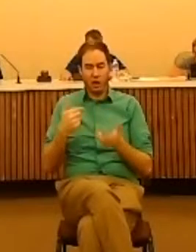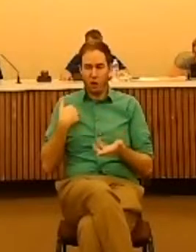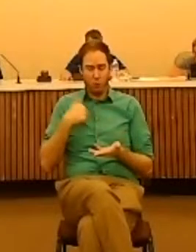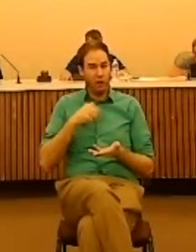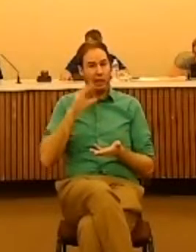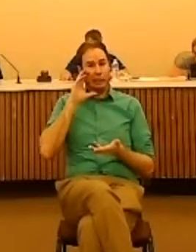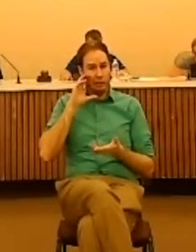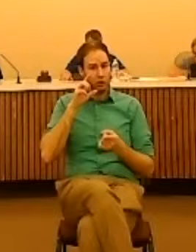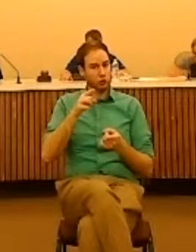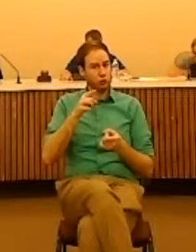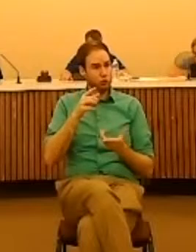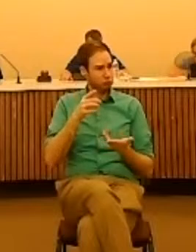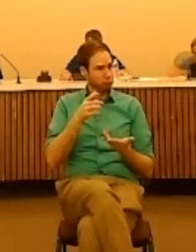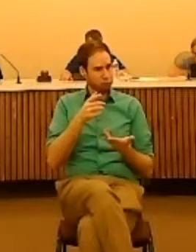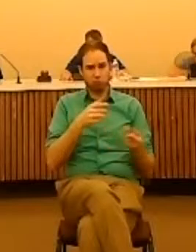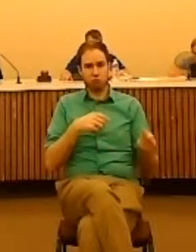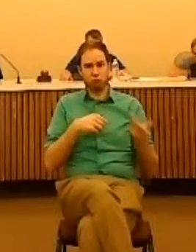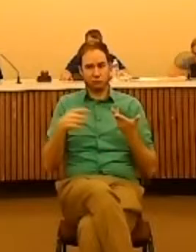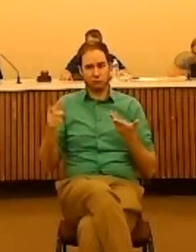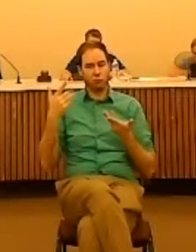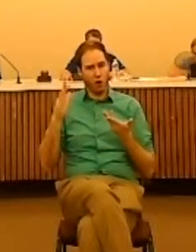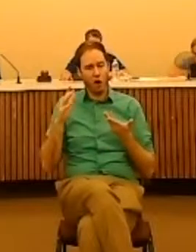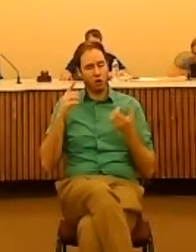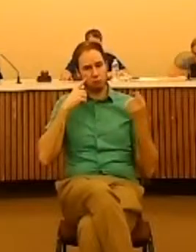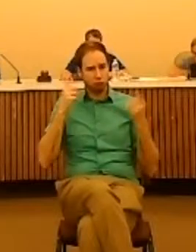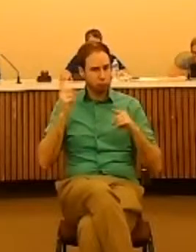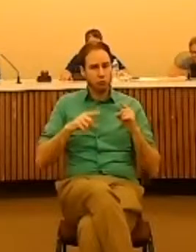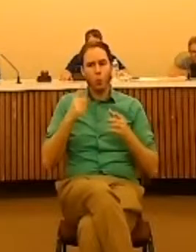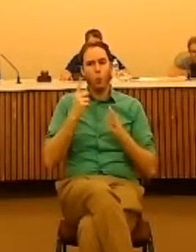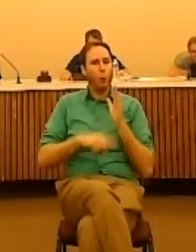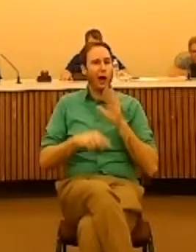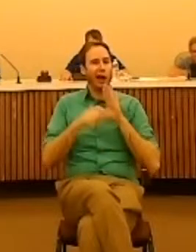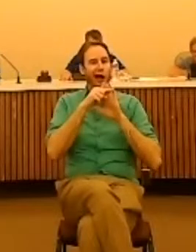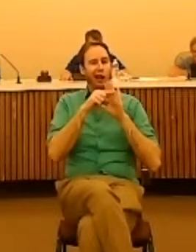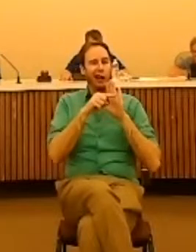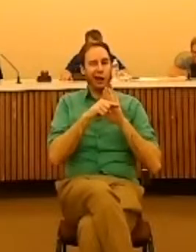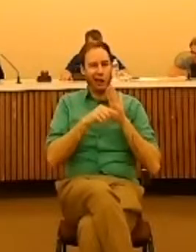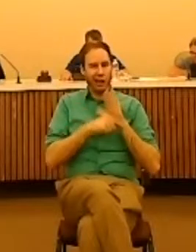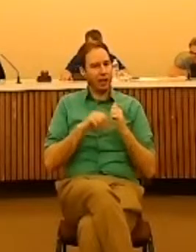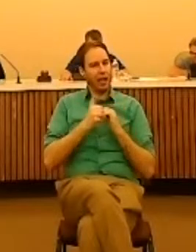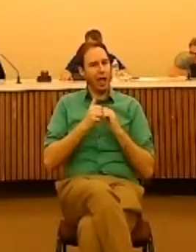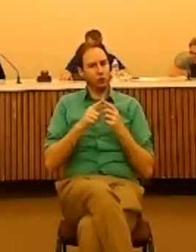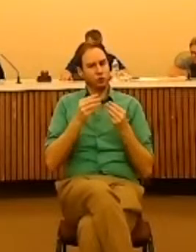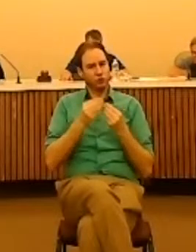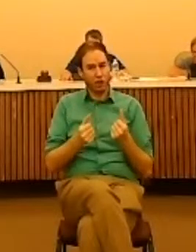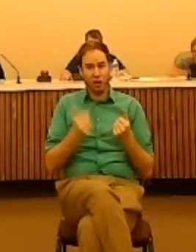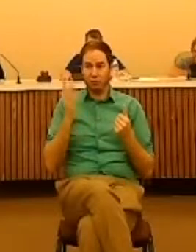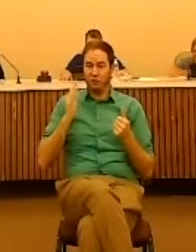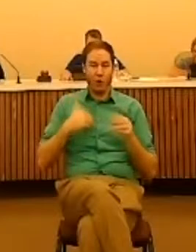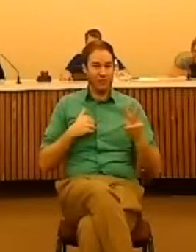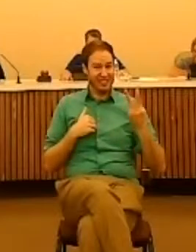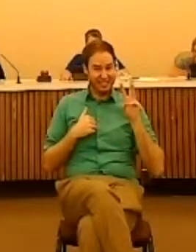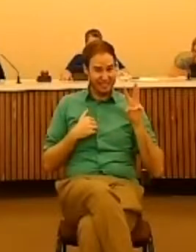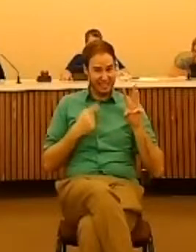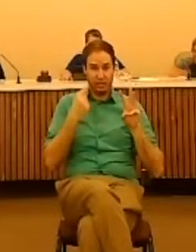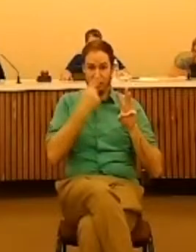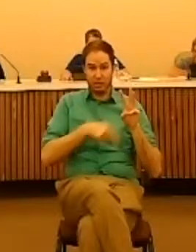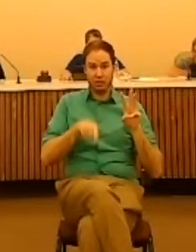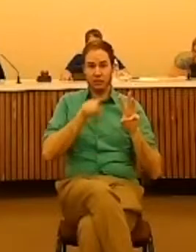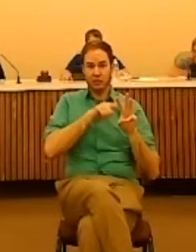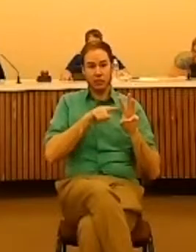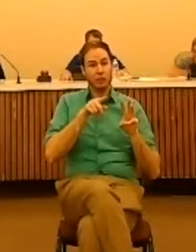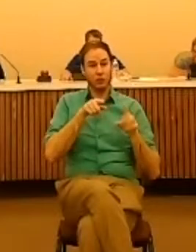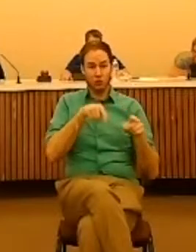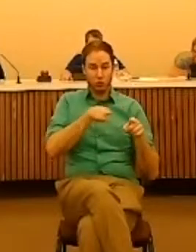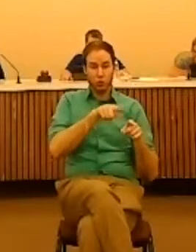listening. You heard we'd already identified previously 6 items that residents